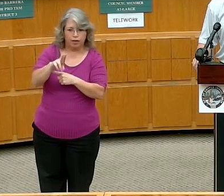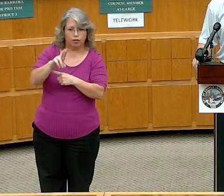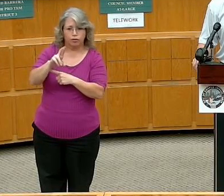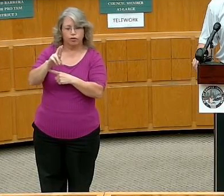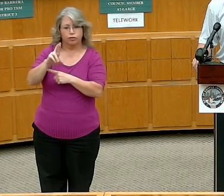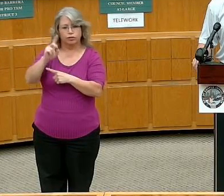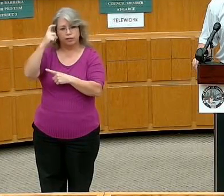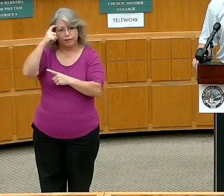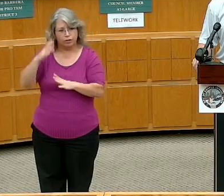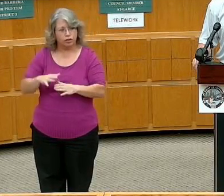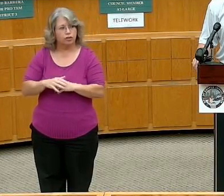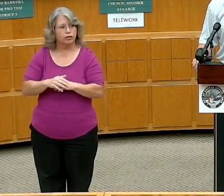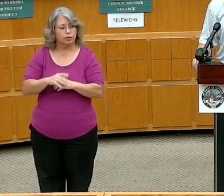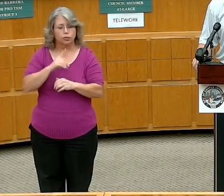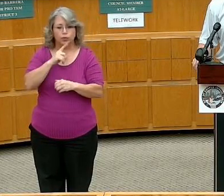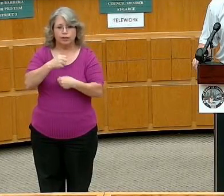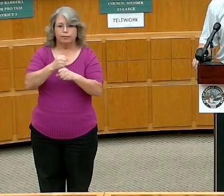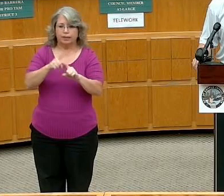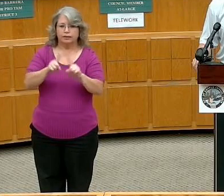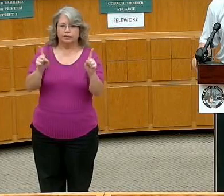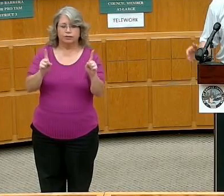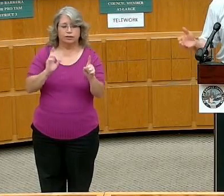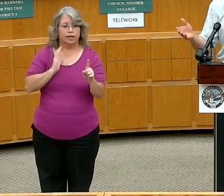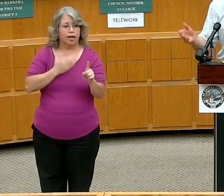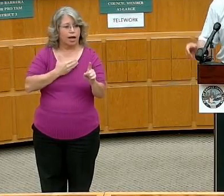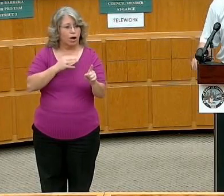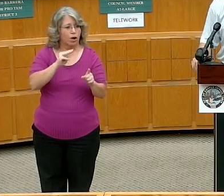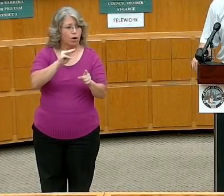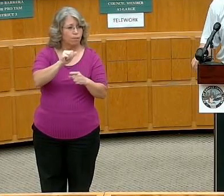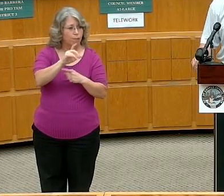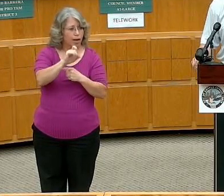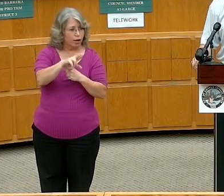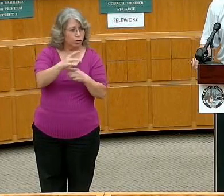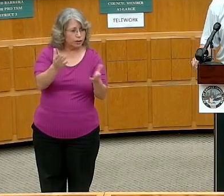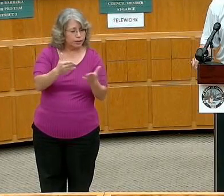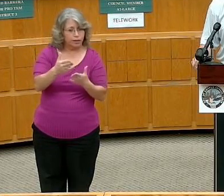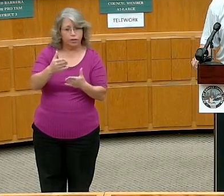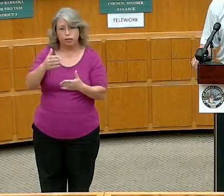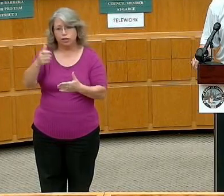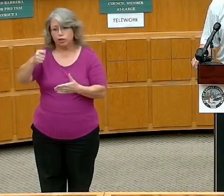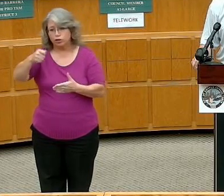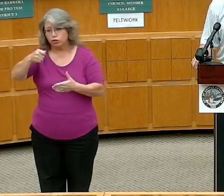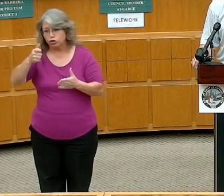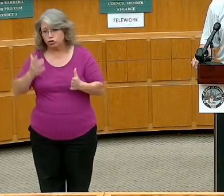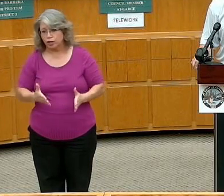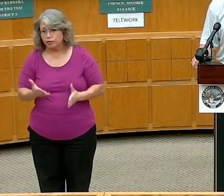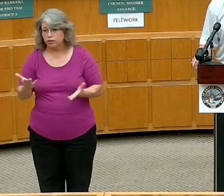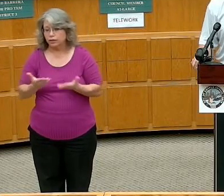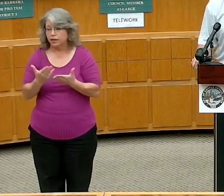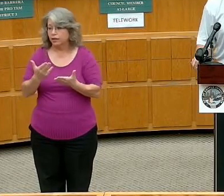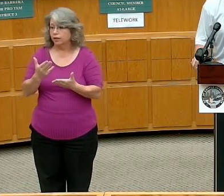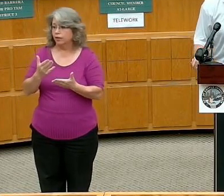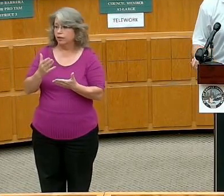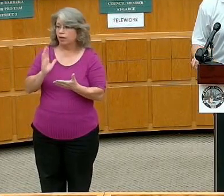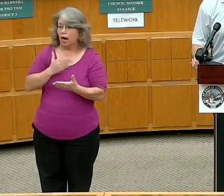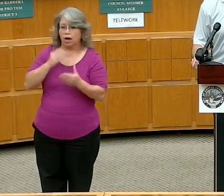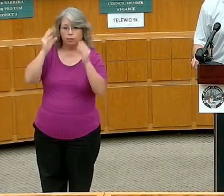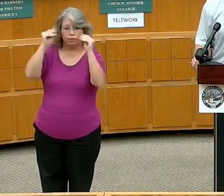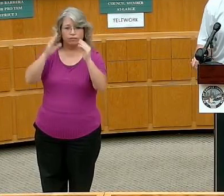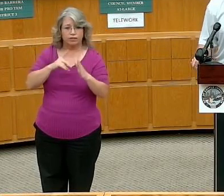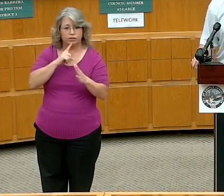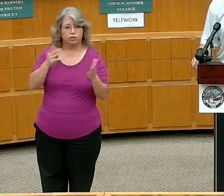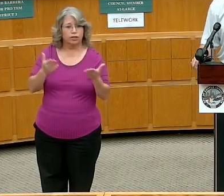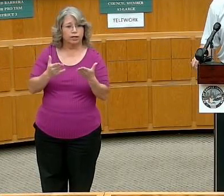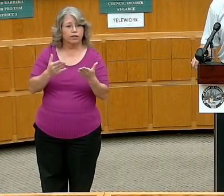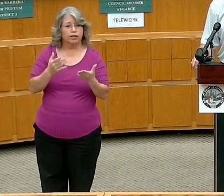The mayor is here, the county judge is here, they're in the audience, and then our professors are here. So at this point, we'll turn it over to any questions that the media might have to help